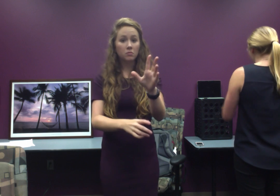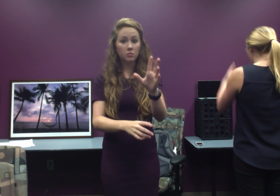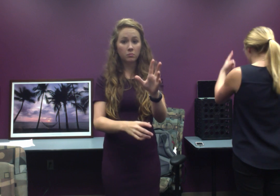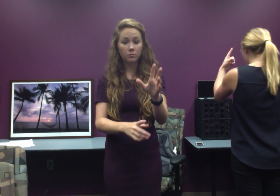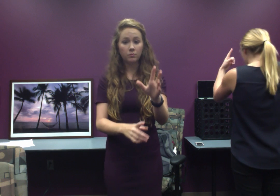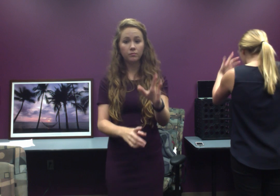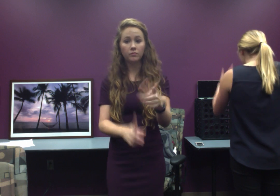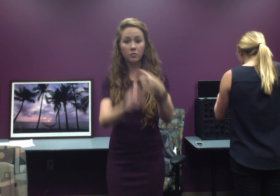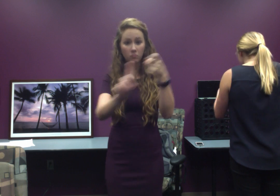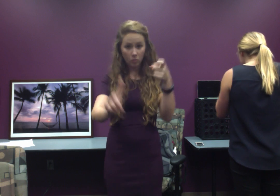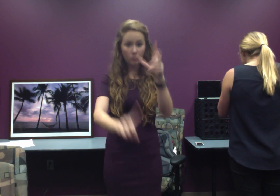loyalists.